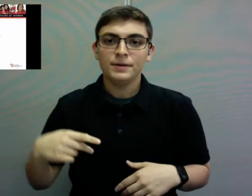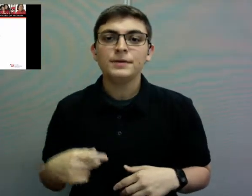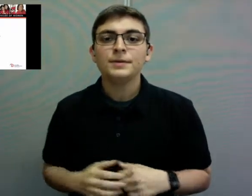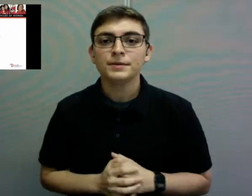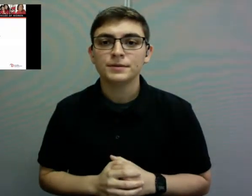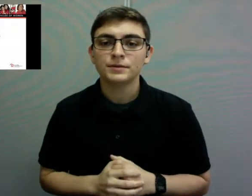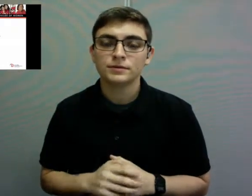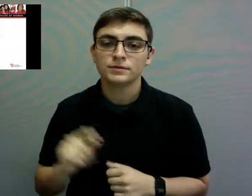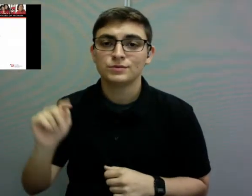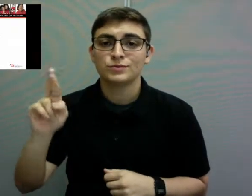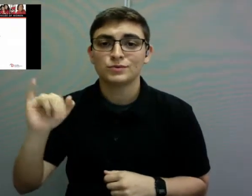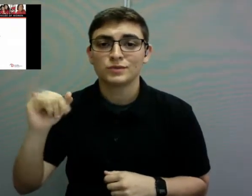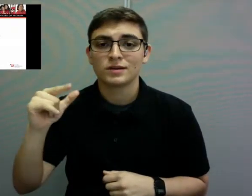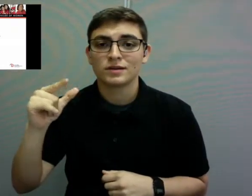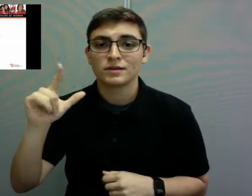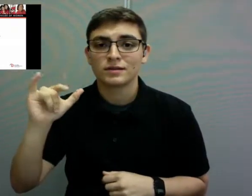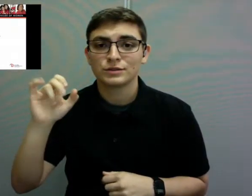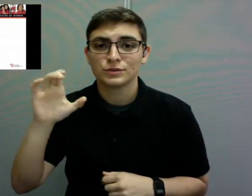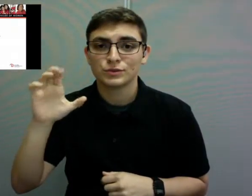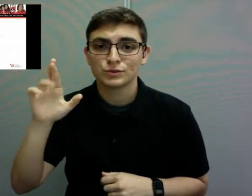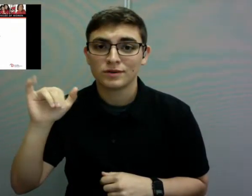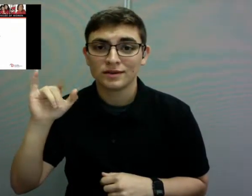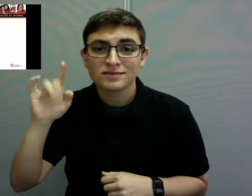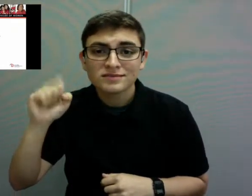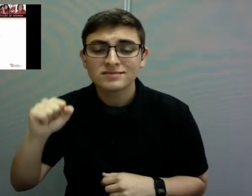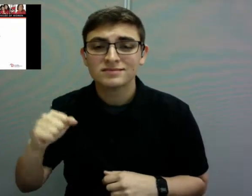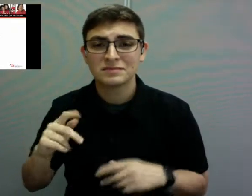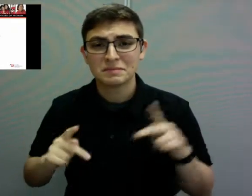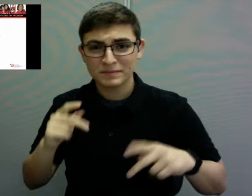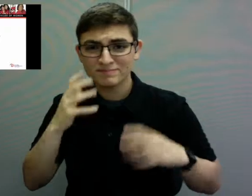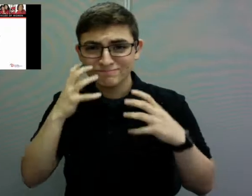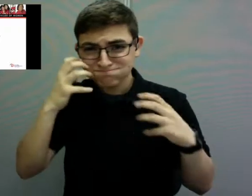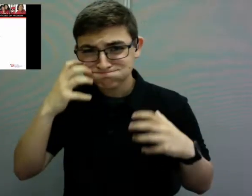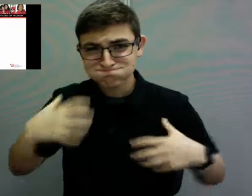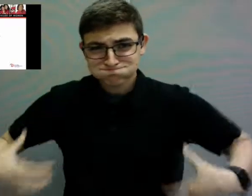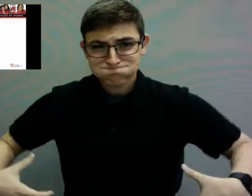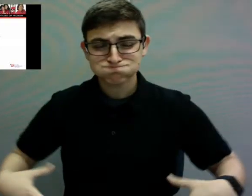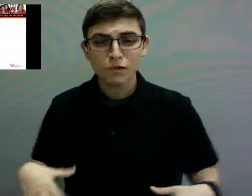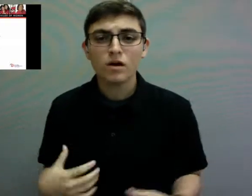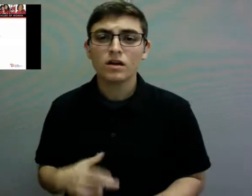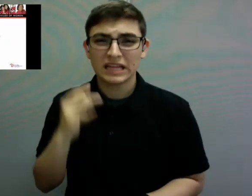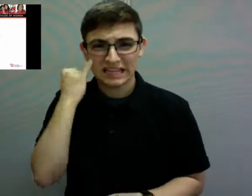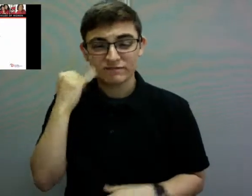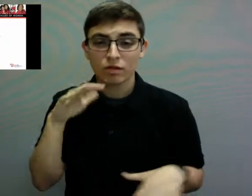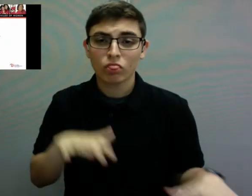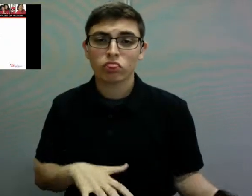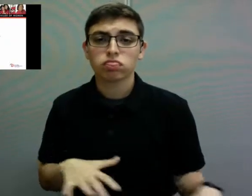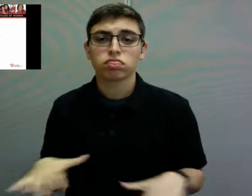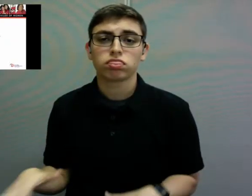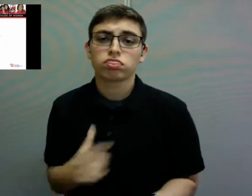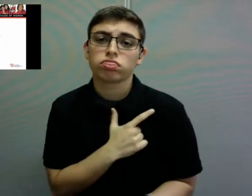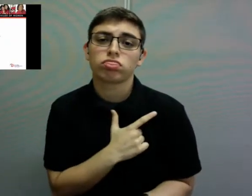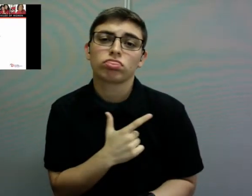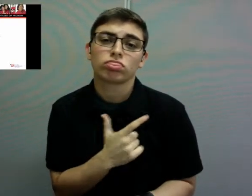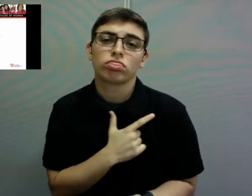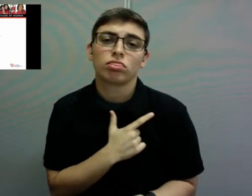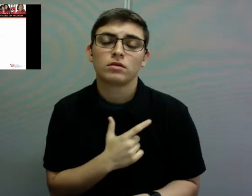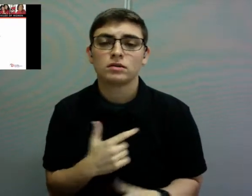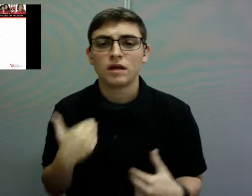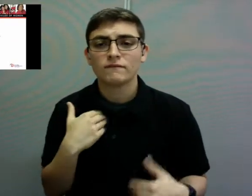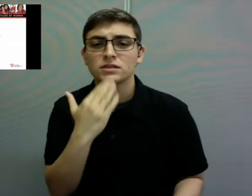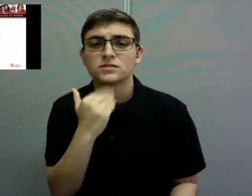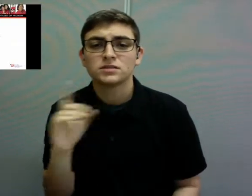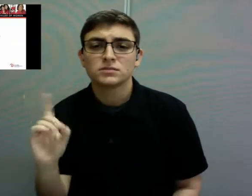cholesterol and high triglycerides, overweight and obesity, physical inactivity, diabetes